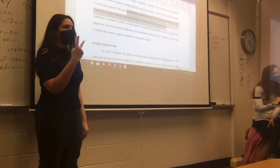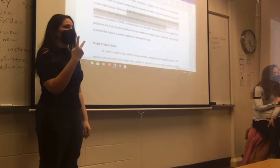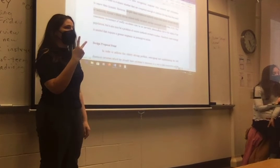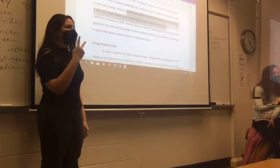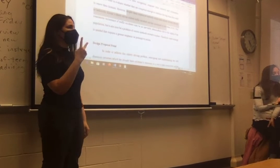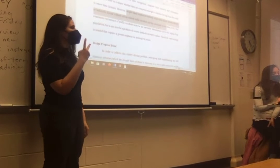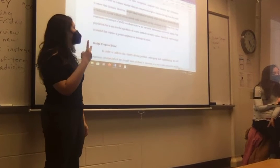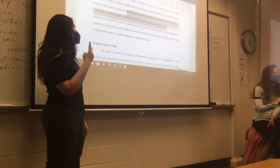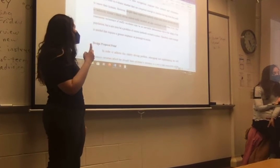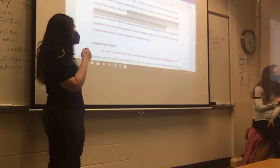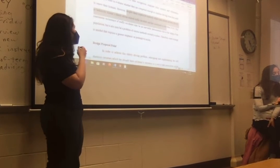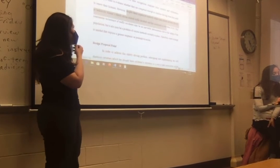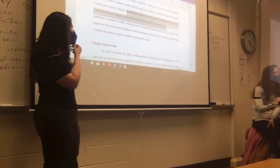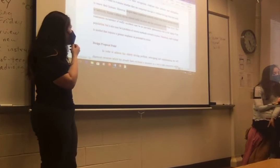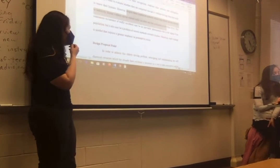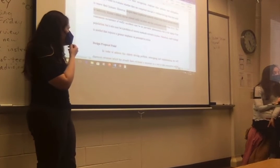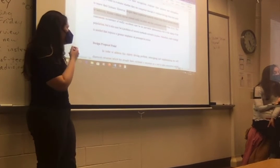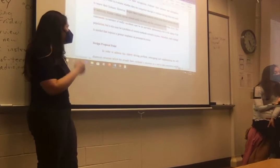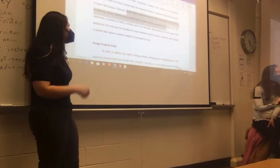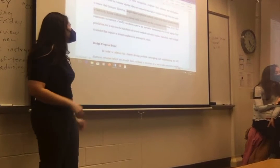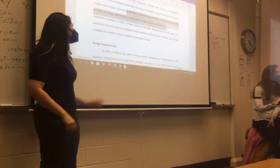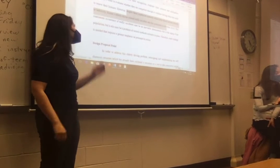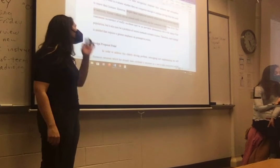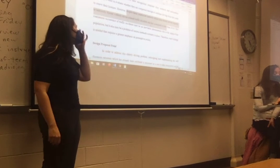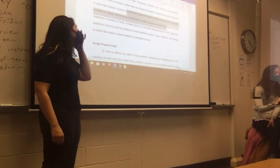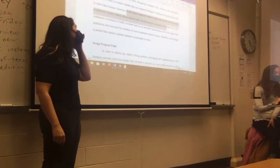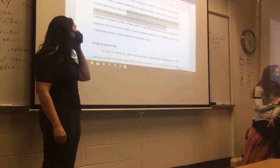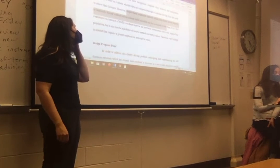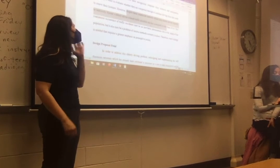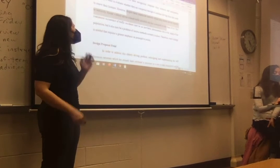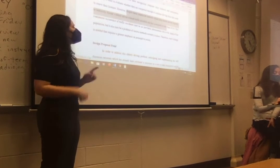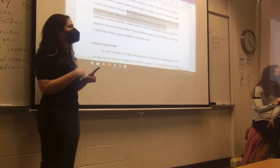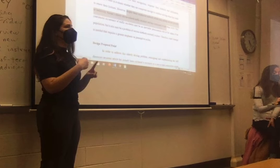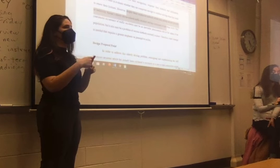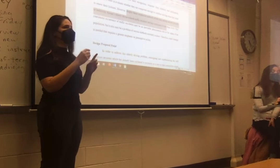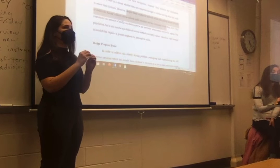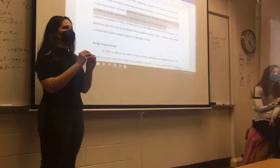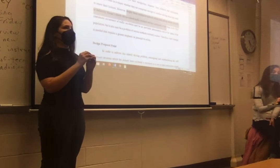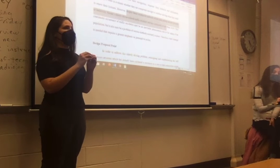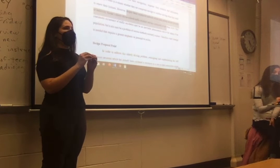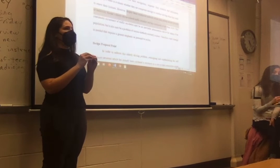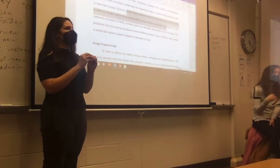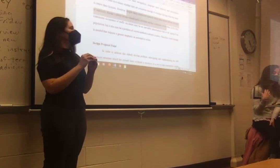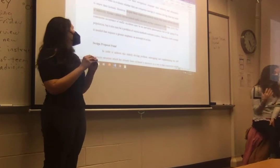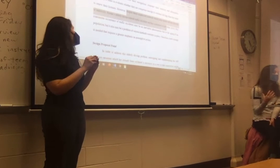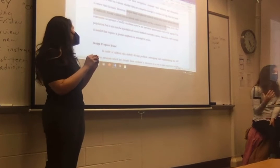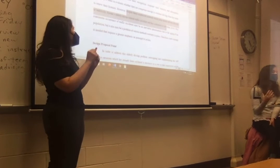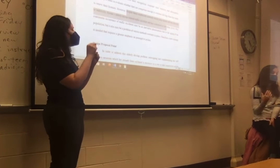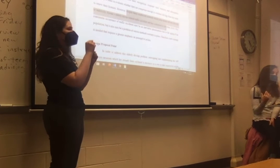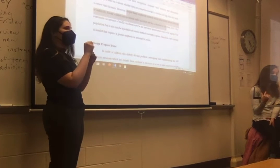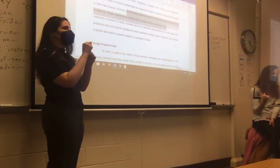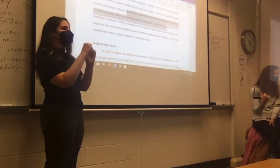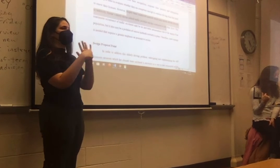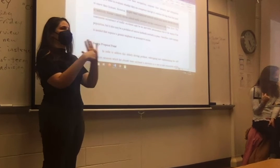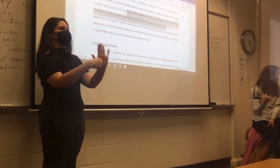And then we can see other similar words that it has continued to be a problem,